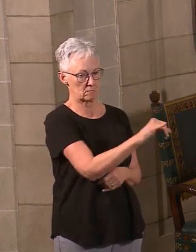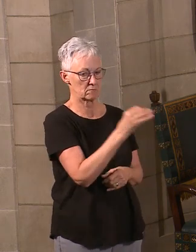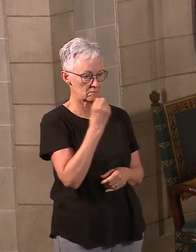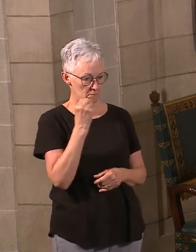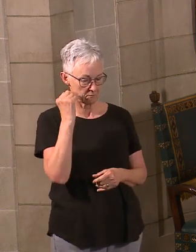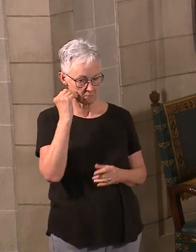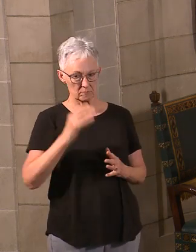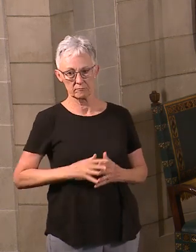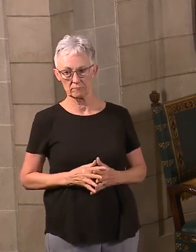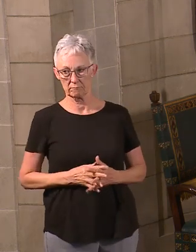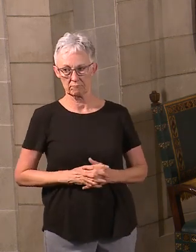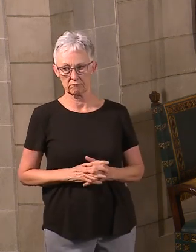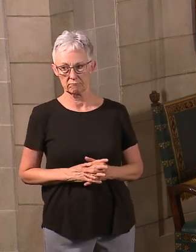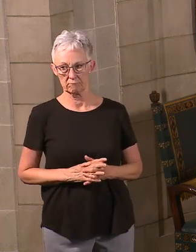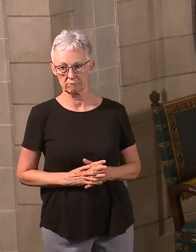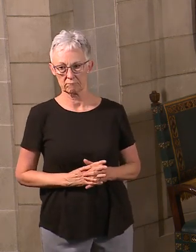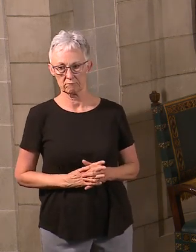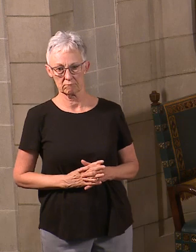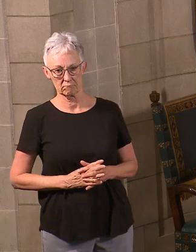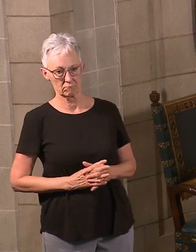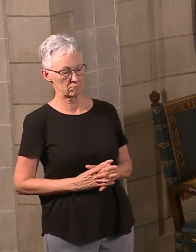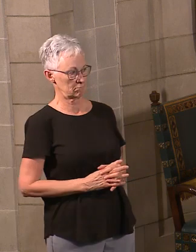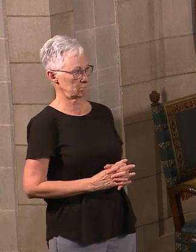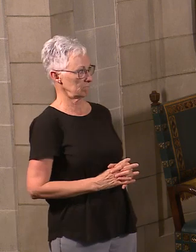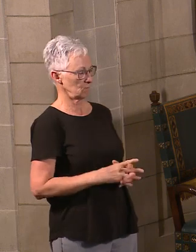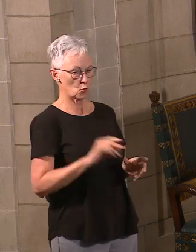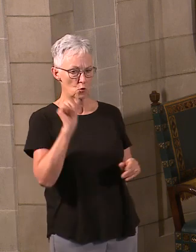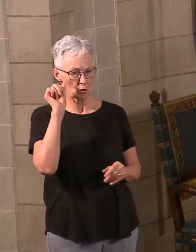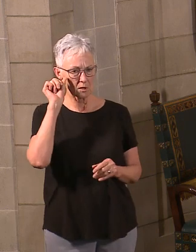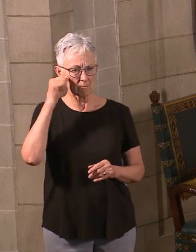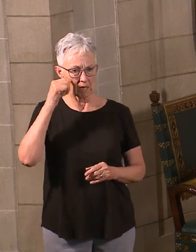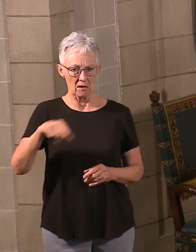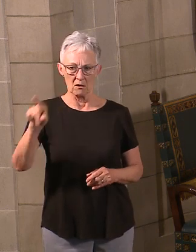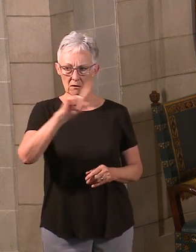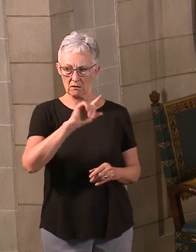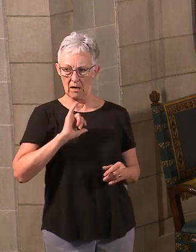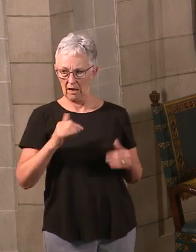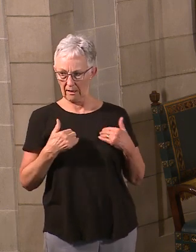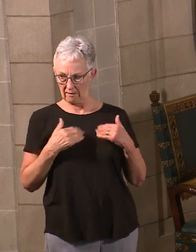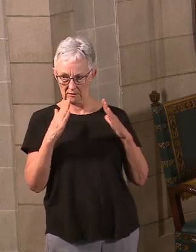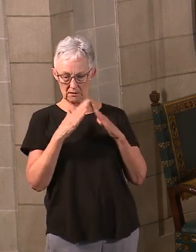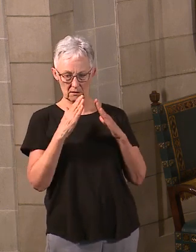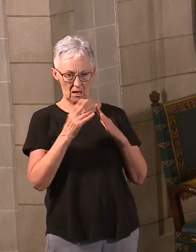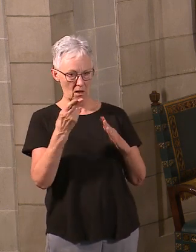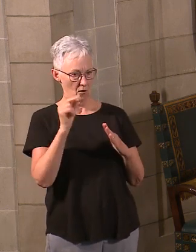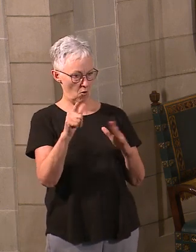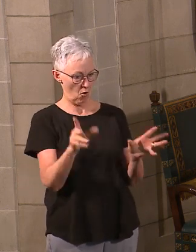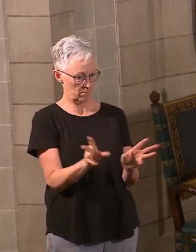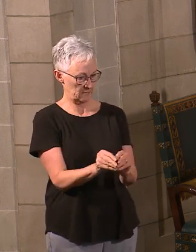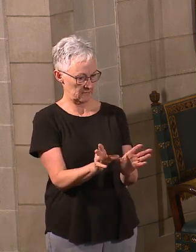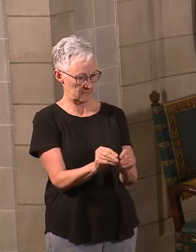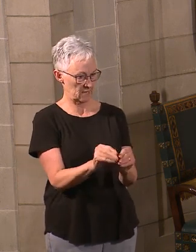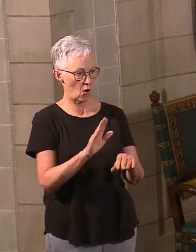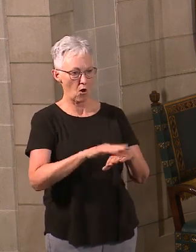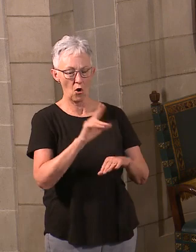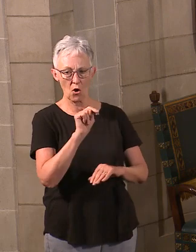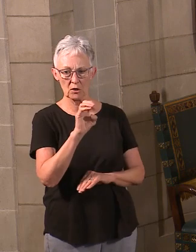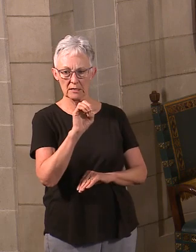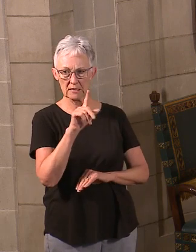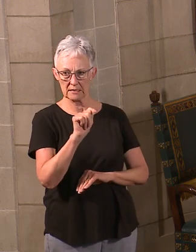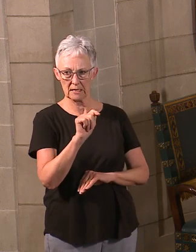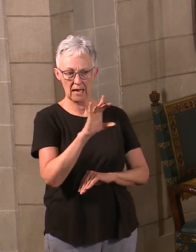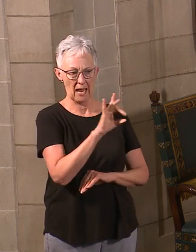we have, again, I just want to remind everybody, I will be doing a town hall on NET Thursday night, 8:30